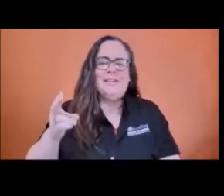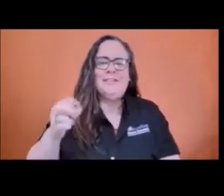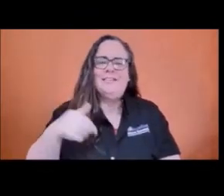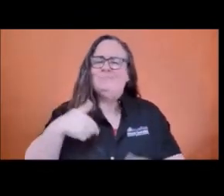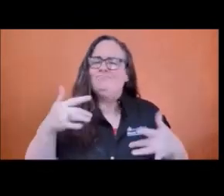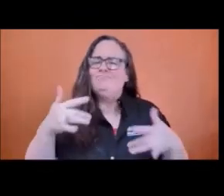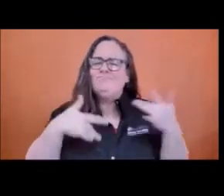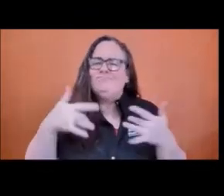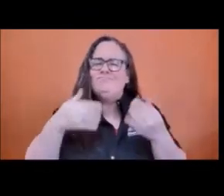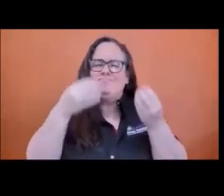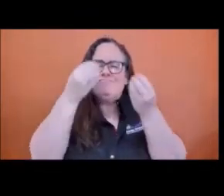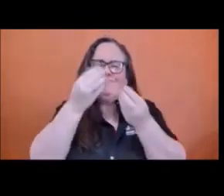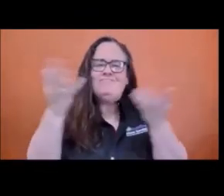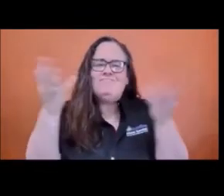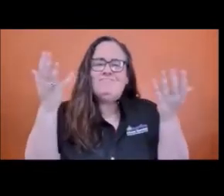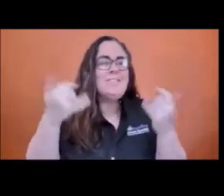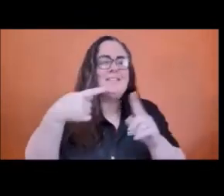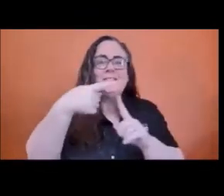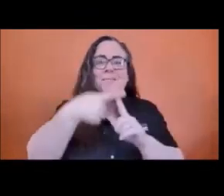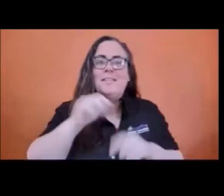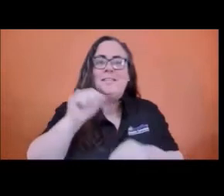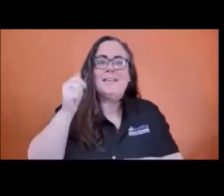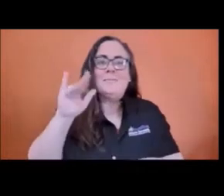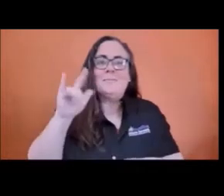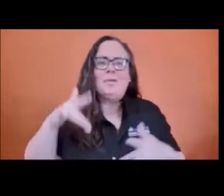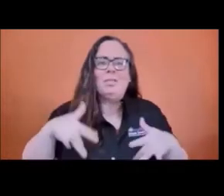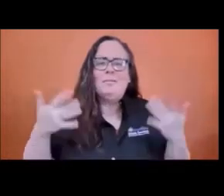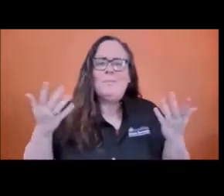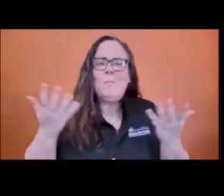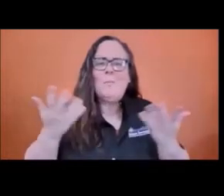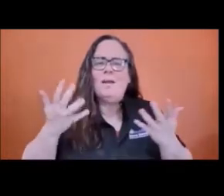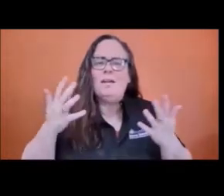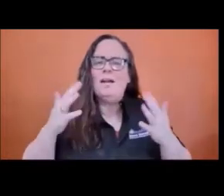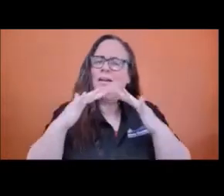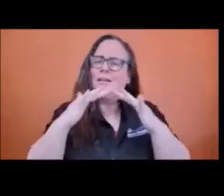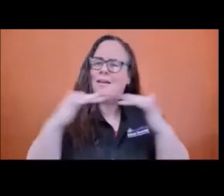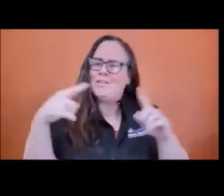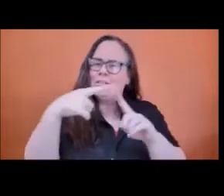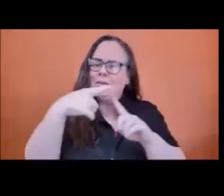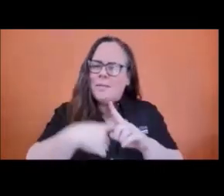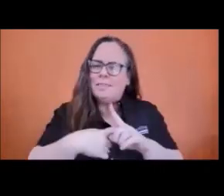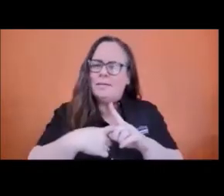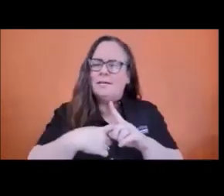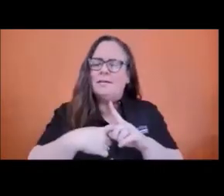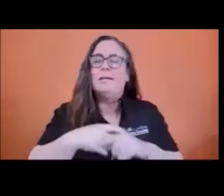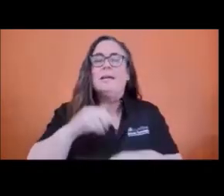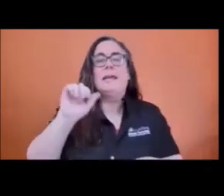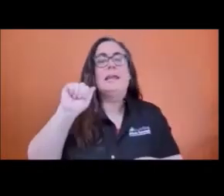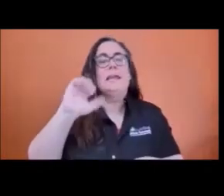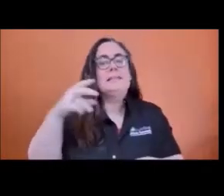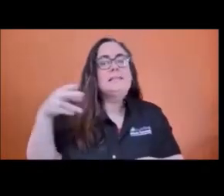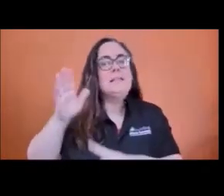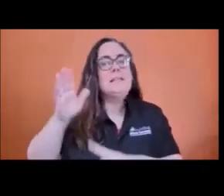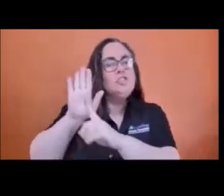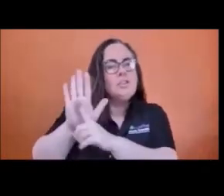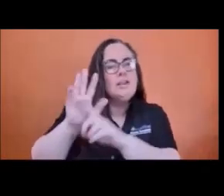and Hard of Hearing. Very excited to inform you that this month, April is featuring a theme of diversity.